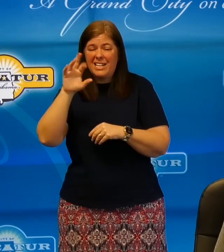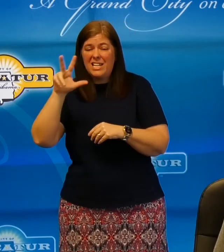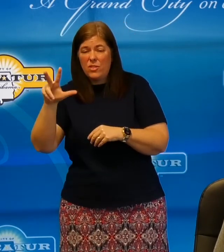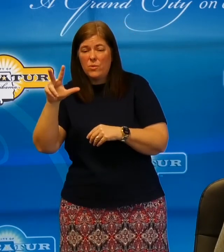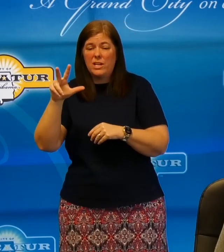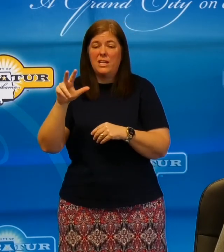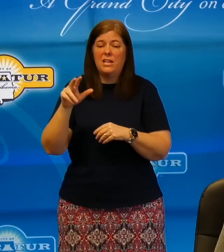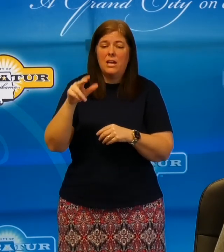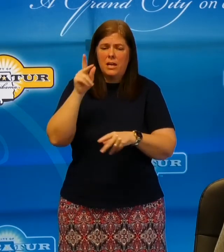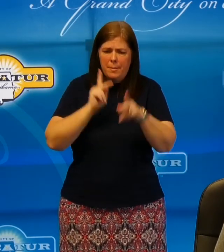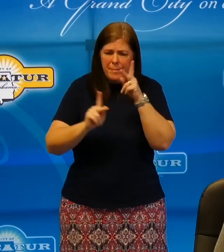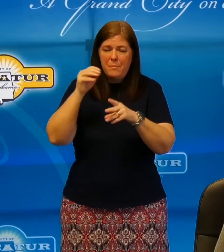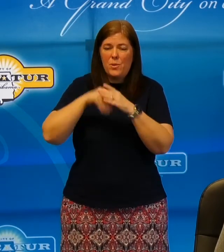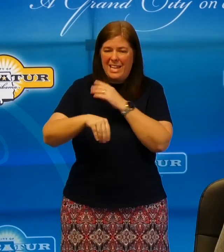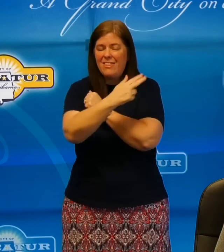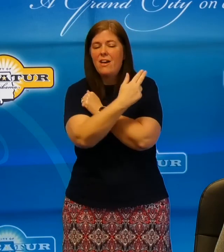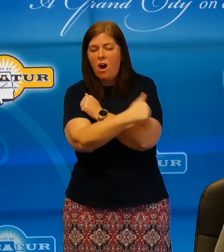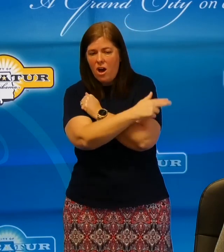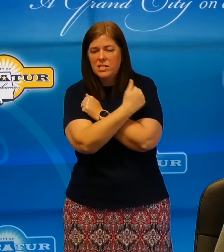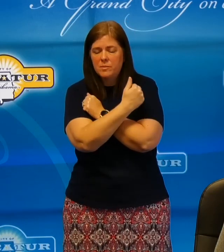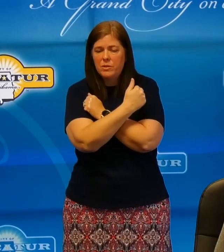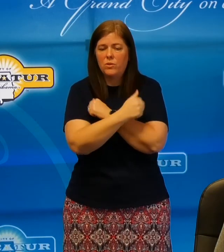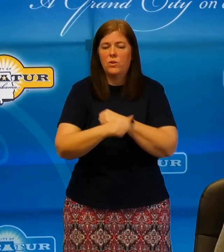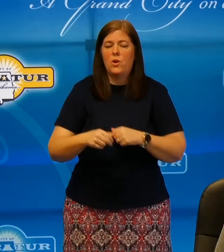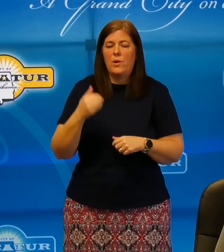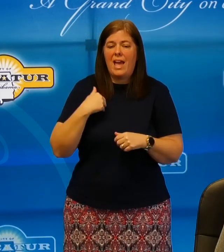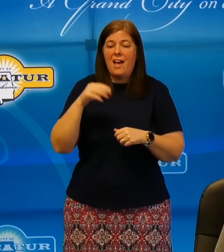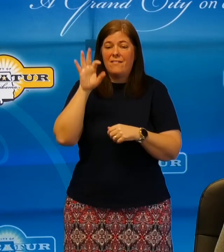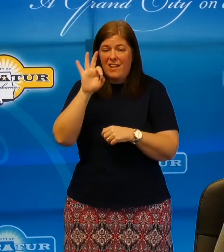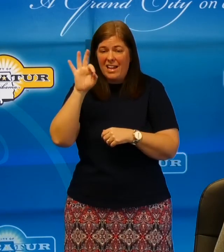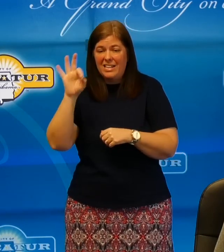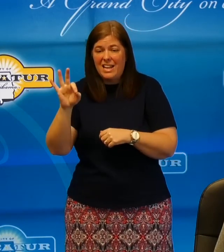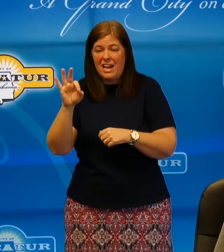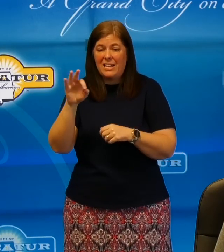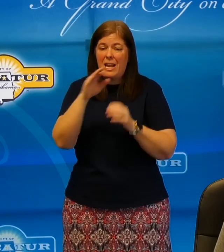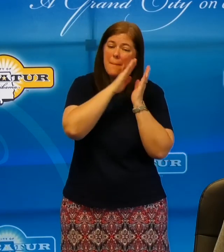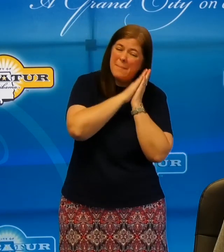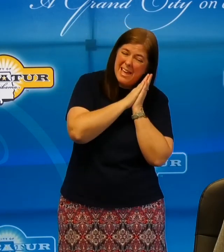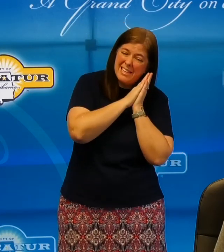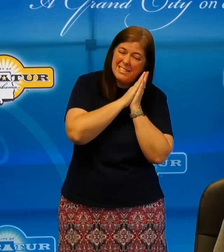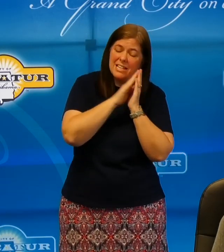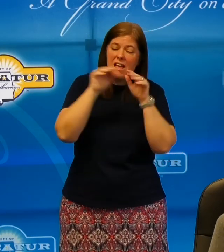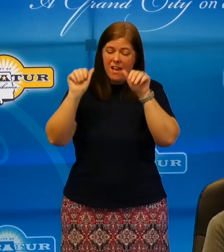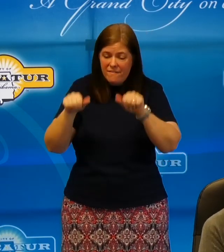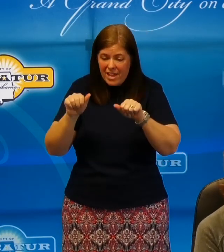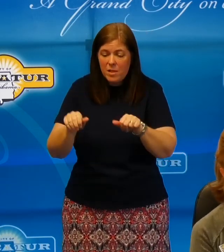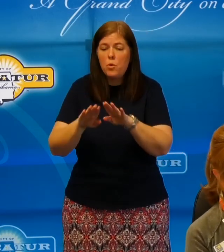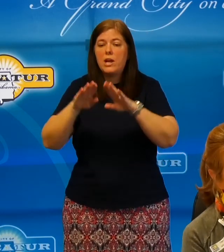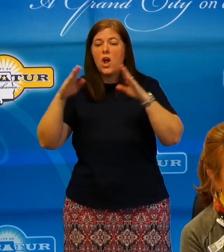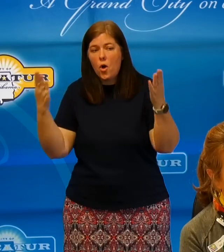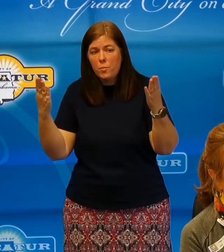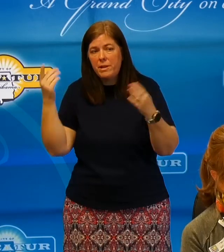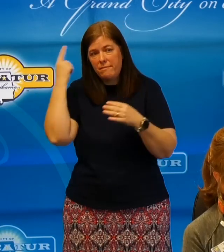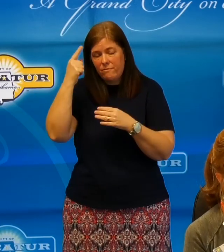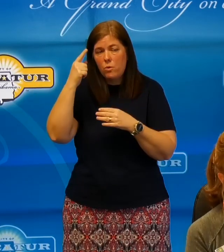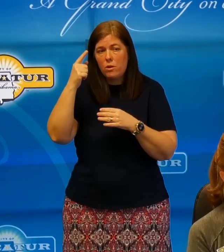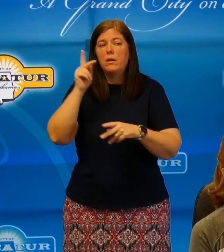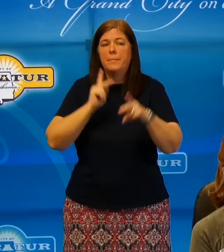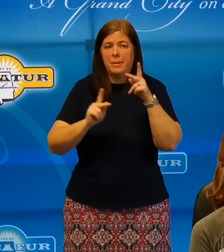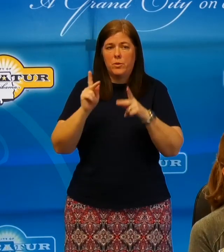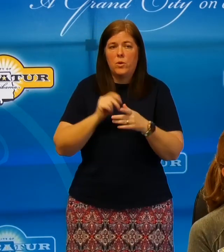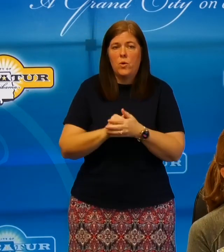patients in the hospital. We have 99 beds available and open that we could put patients in. We